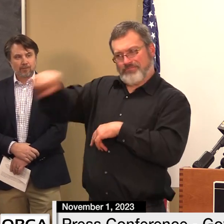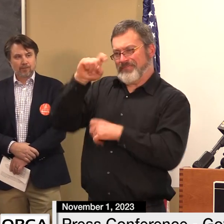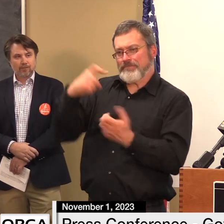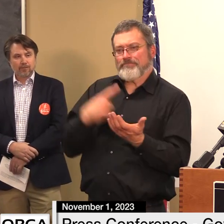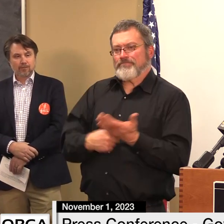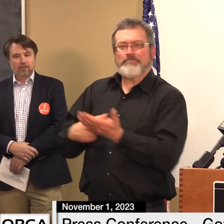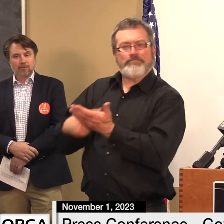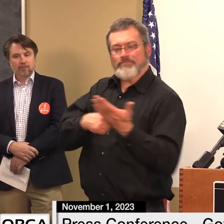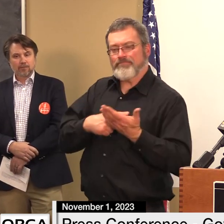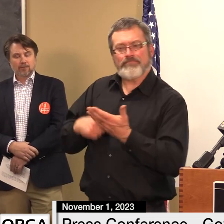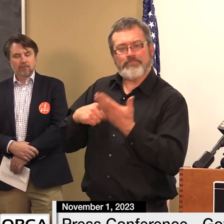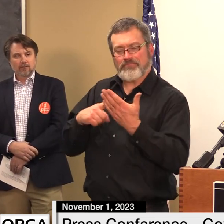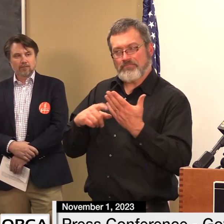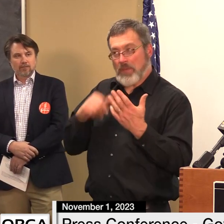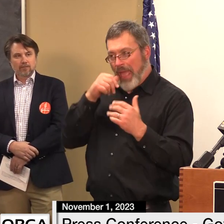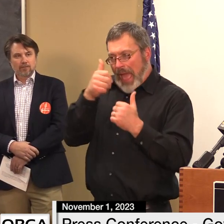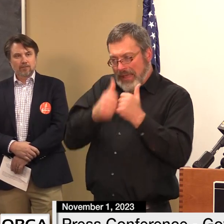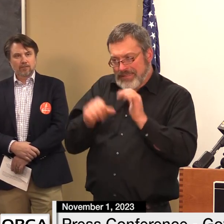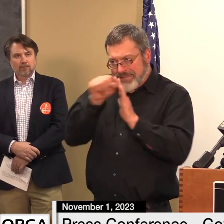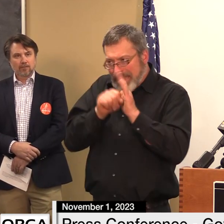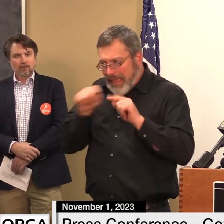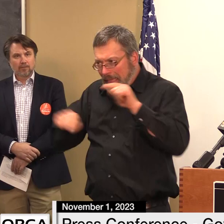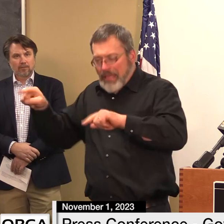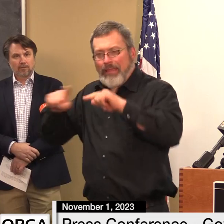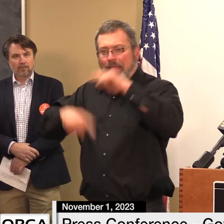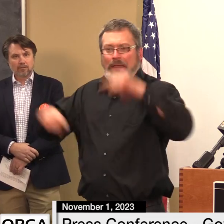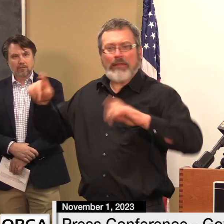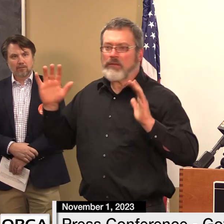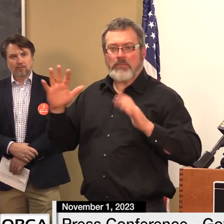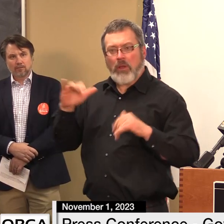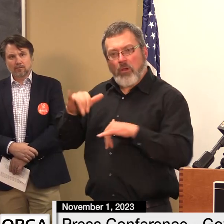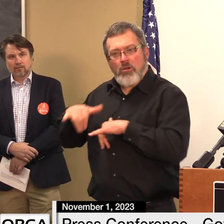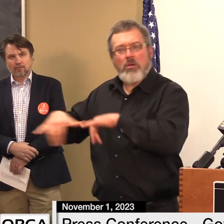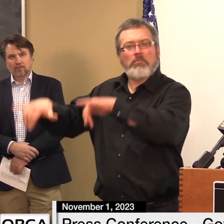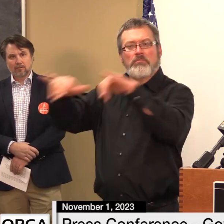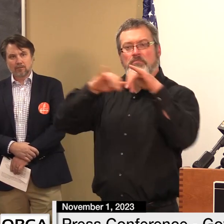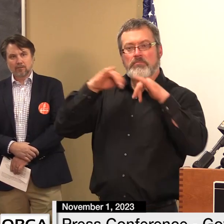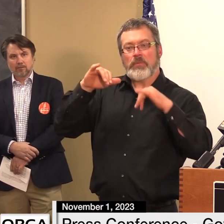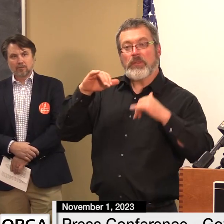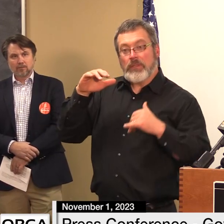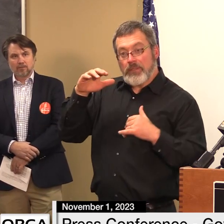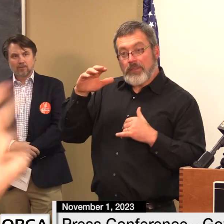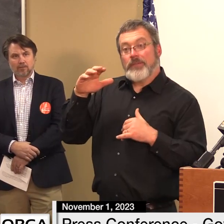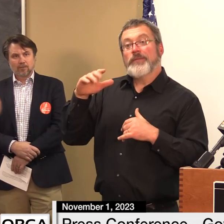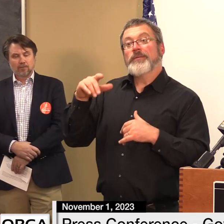to adopt some of the red flag laws that we've gone ahead with.